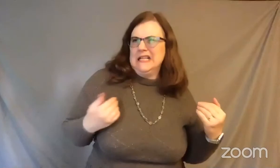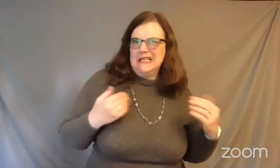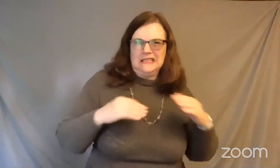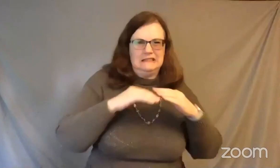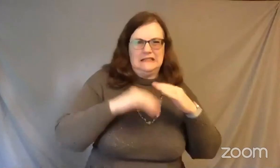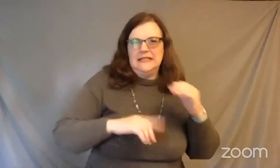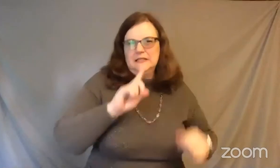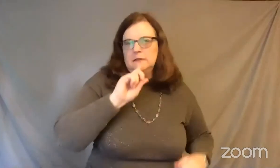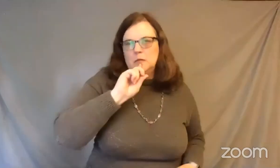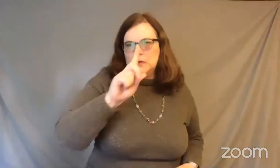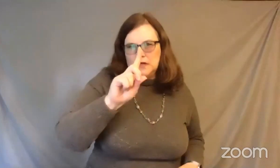languages.